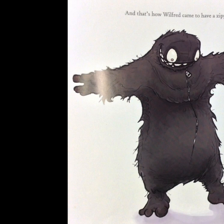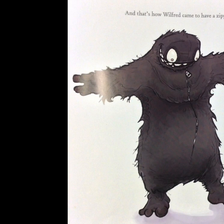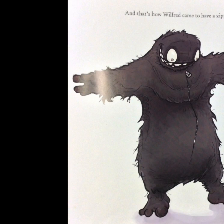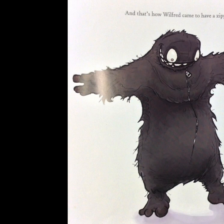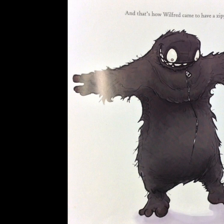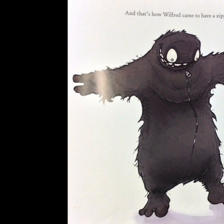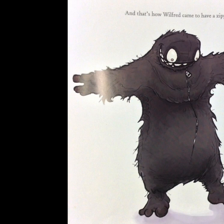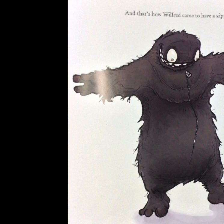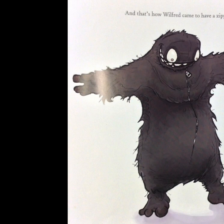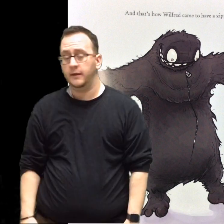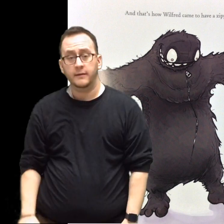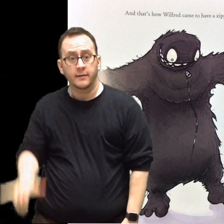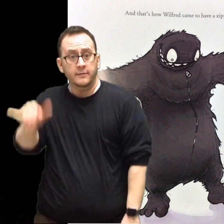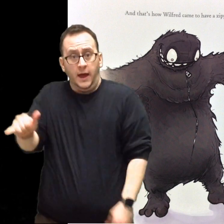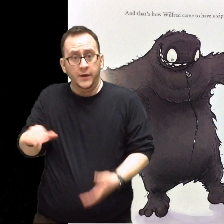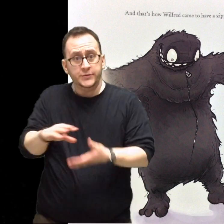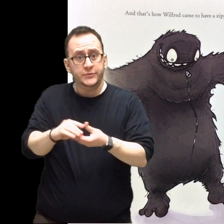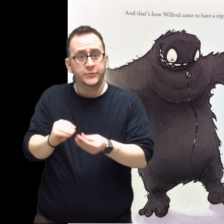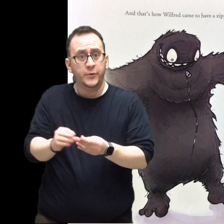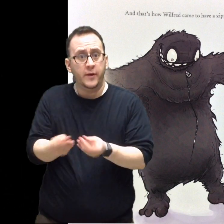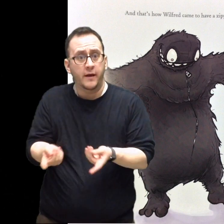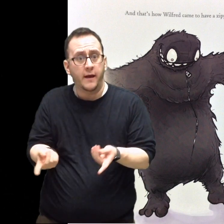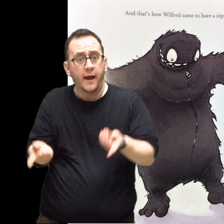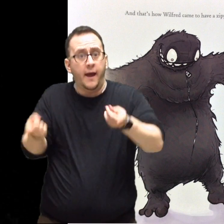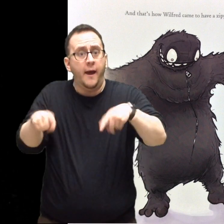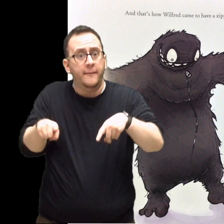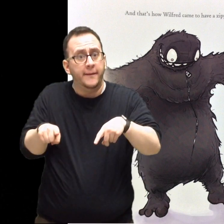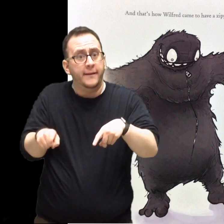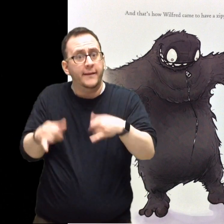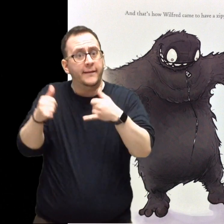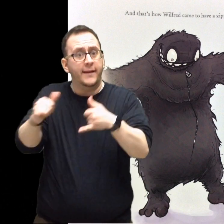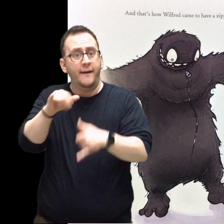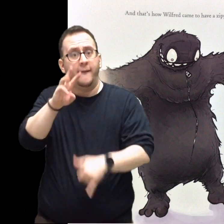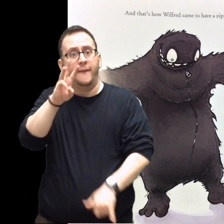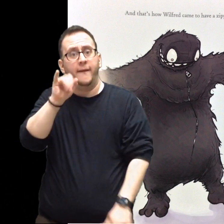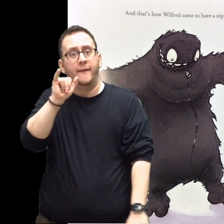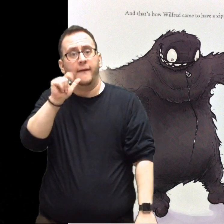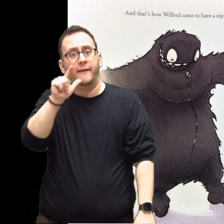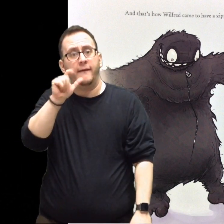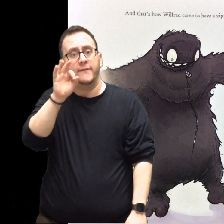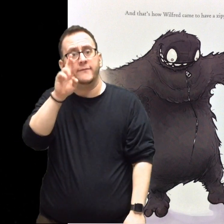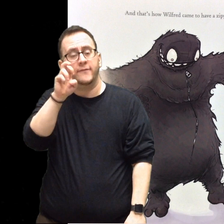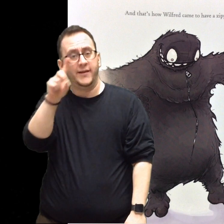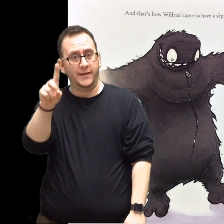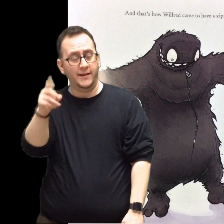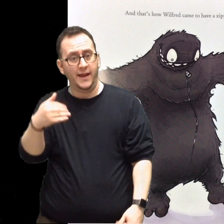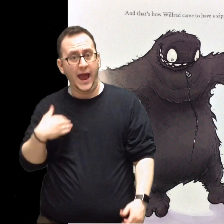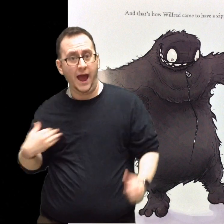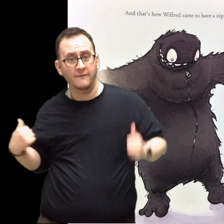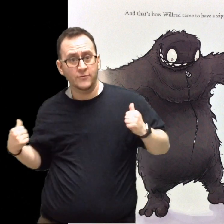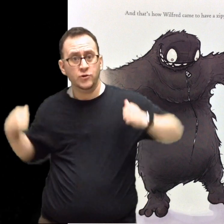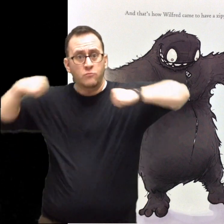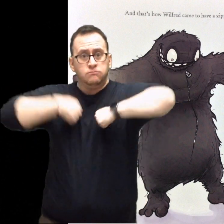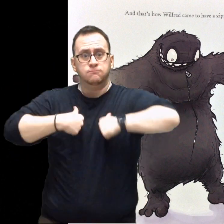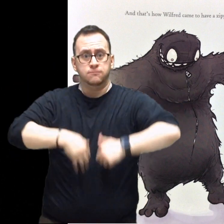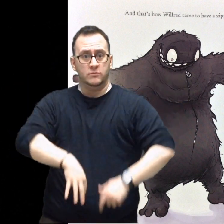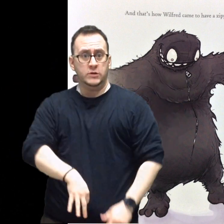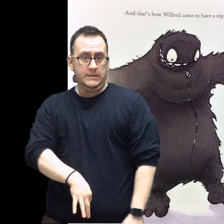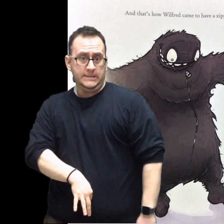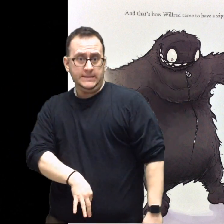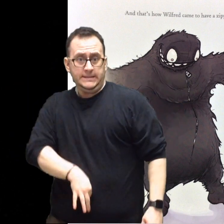to look at himself in. And that's how Wilfred came to have a zipper, a smile,